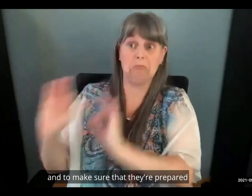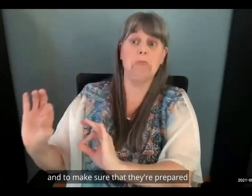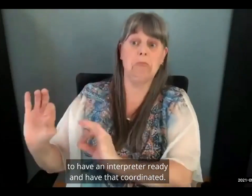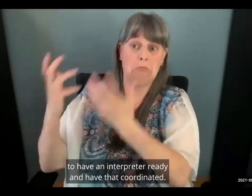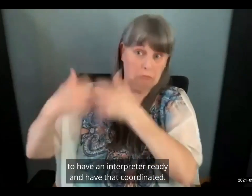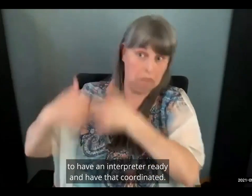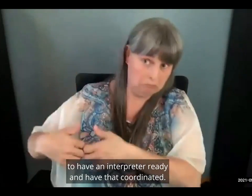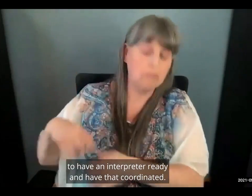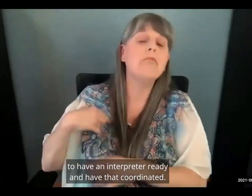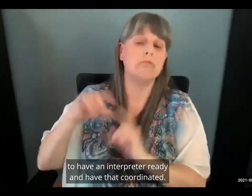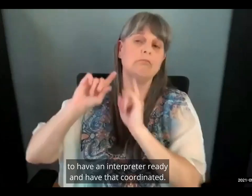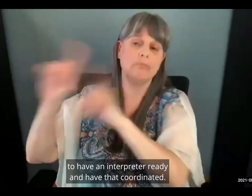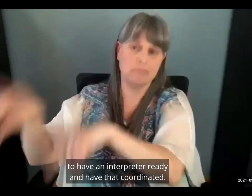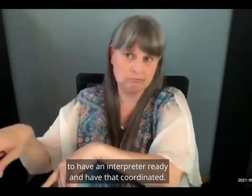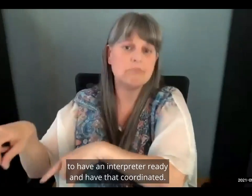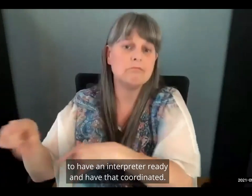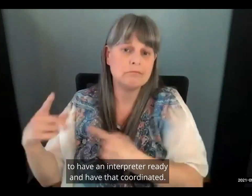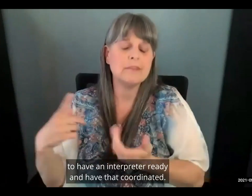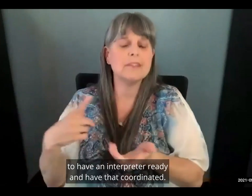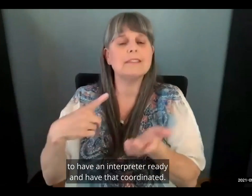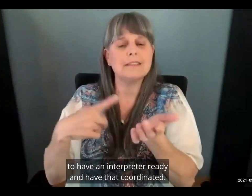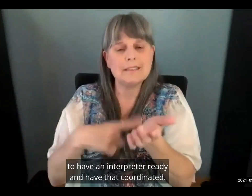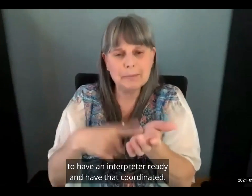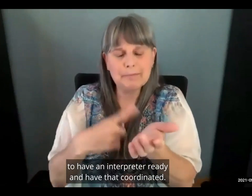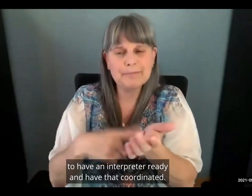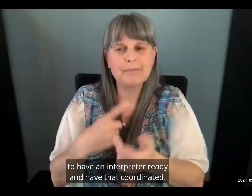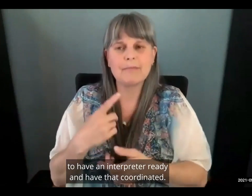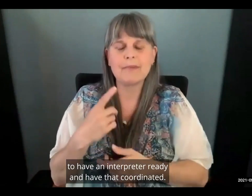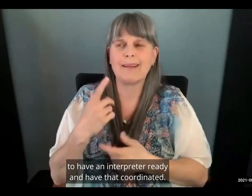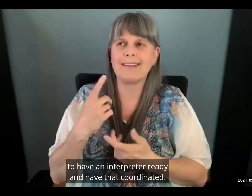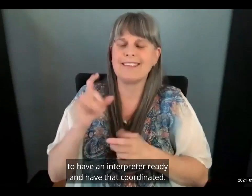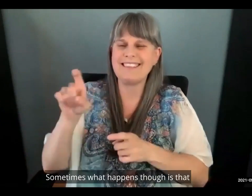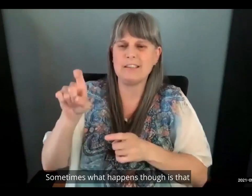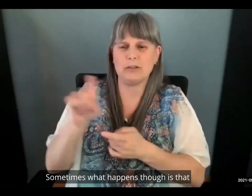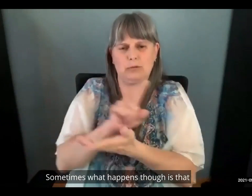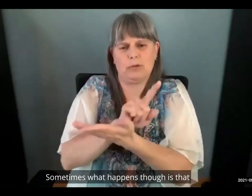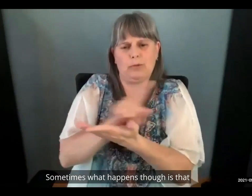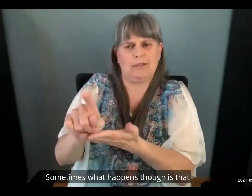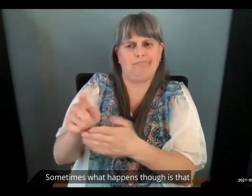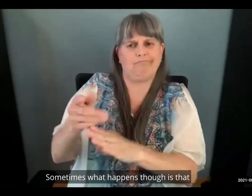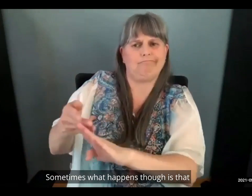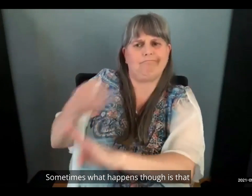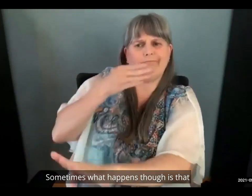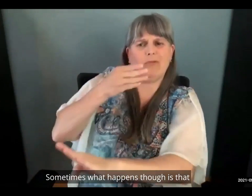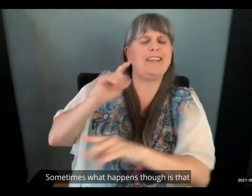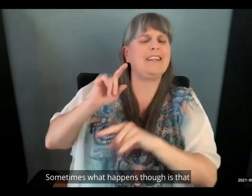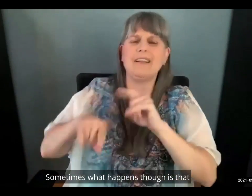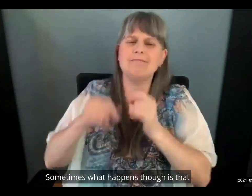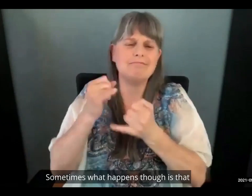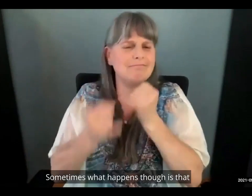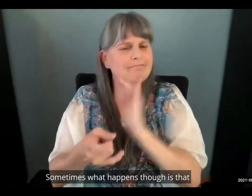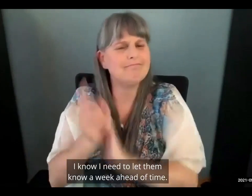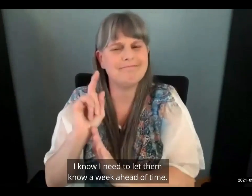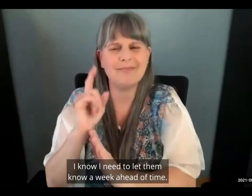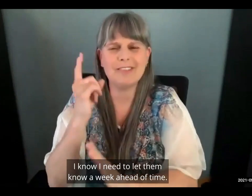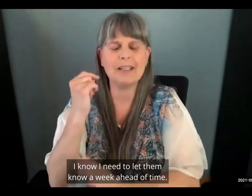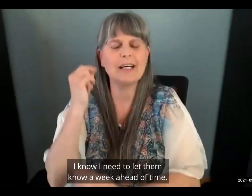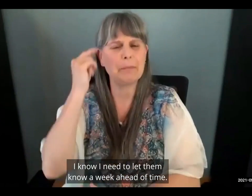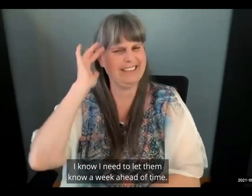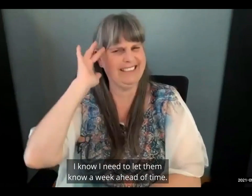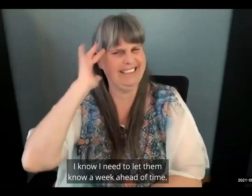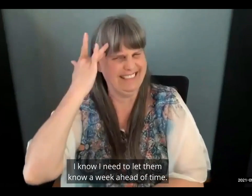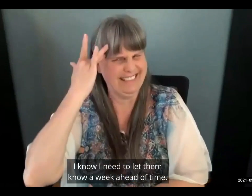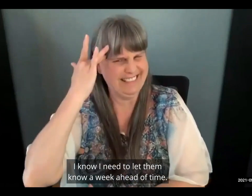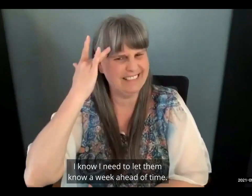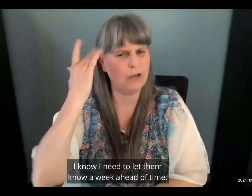they're prepared to have an interpreter ready and have that coordinated. Sometimes what happens though is that I know I need to